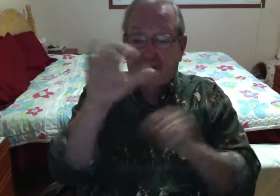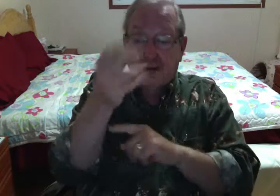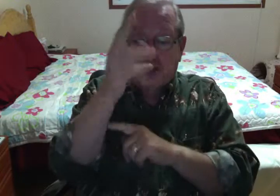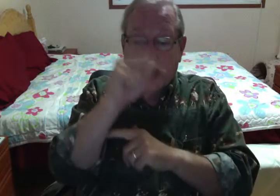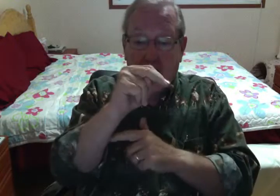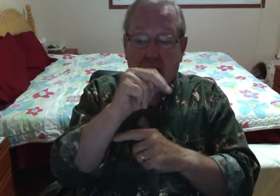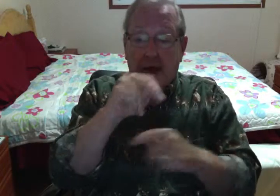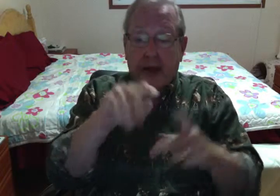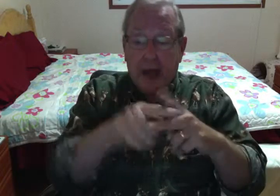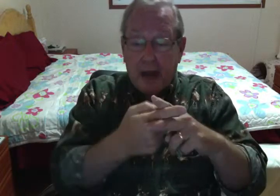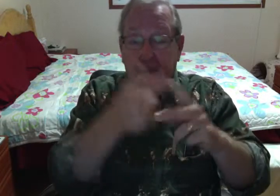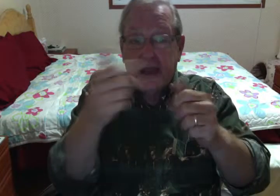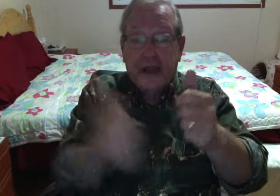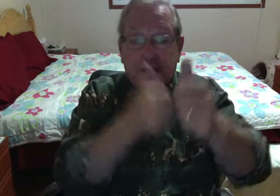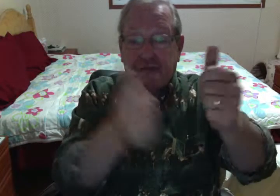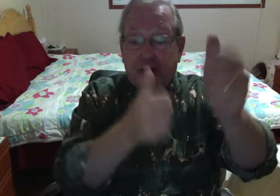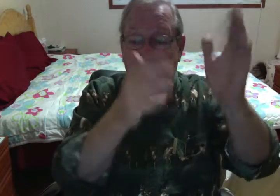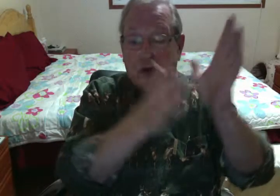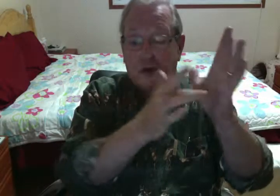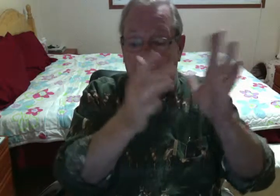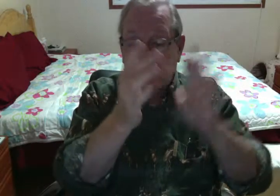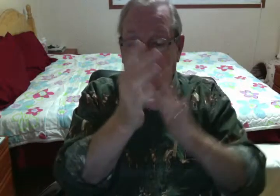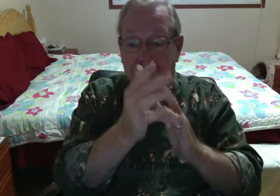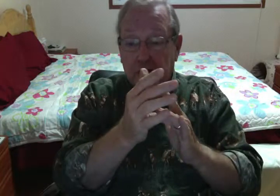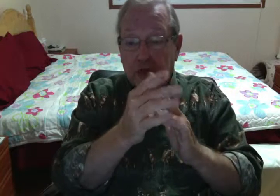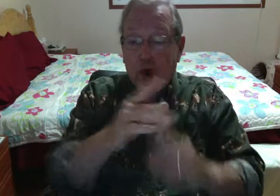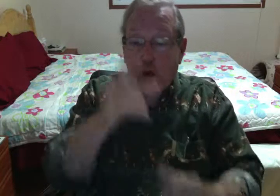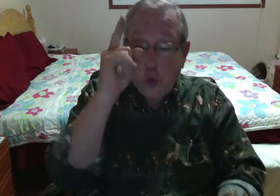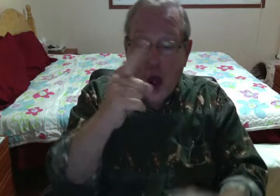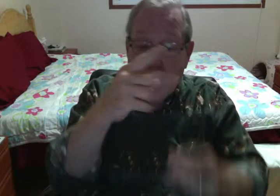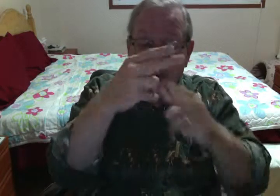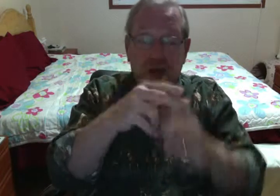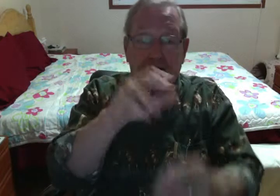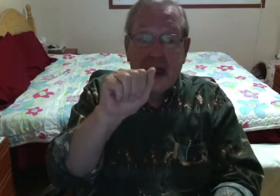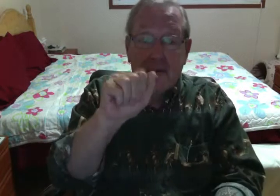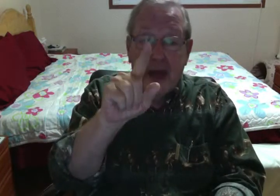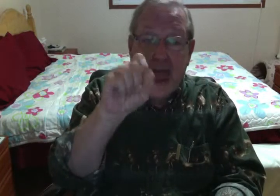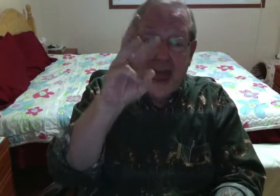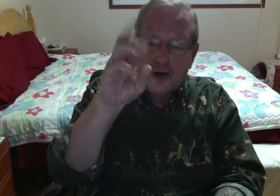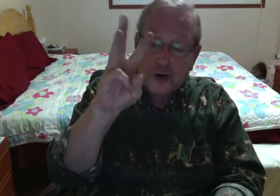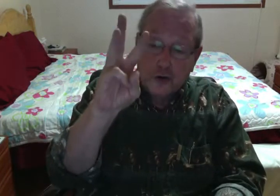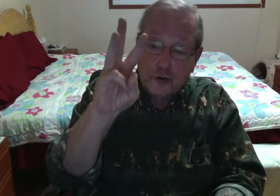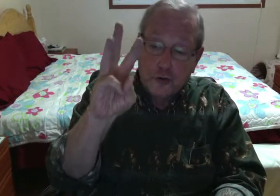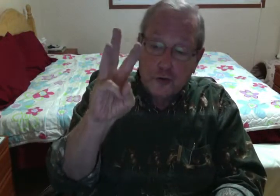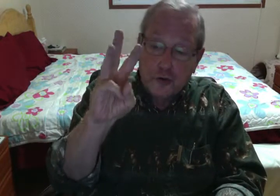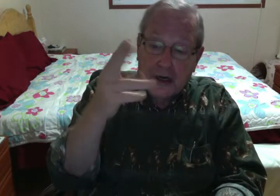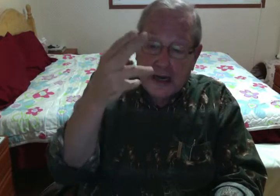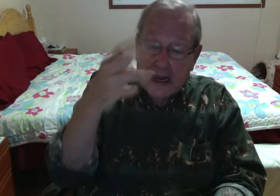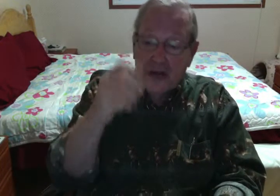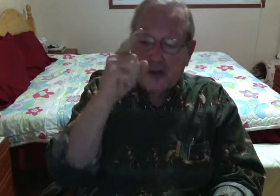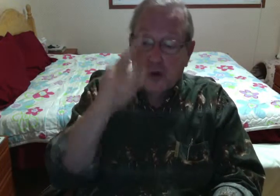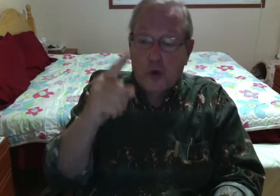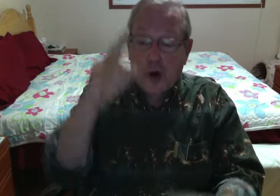John and began to follow Jesus. One was named Andrew. He's the one